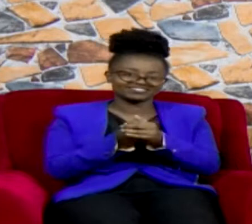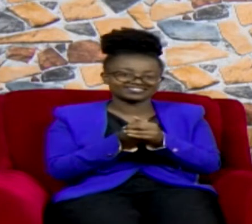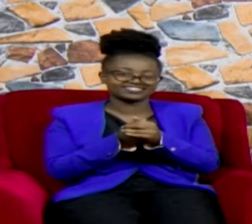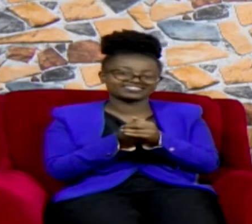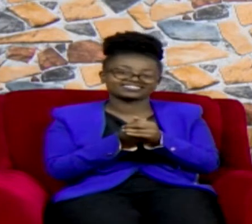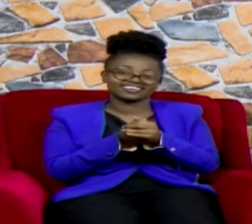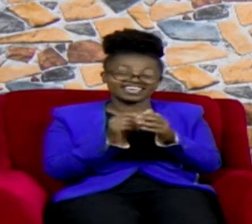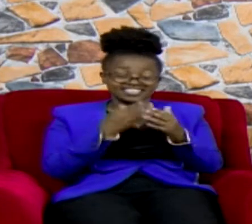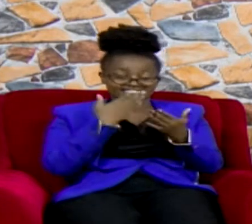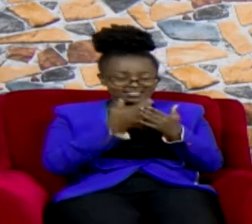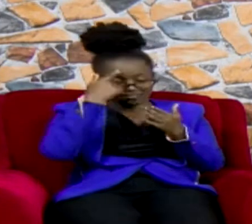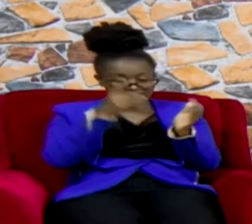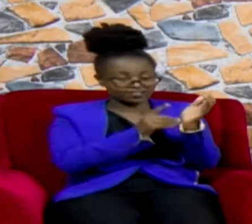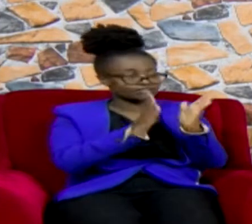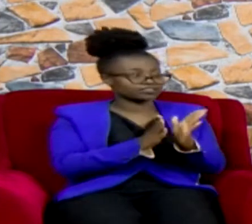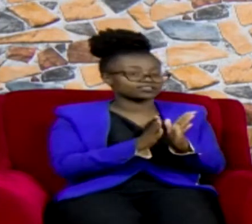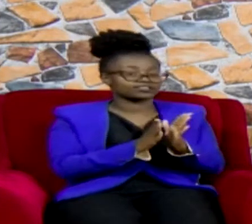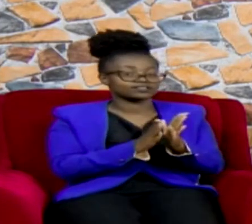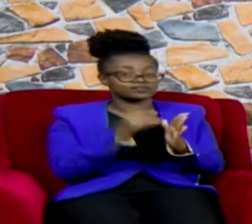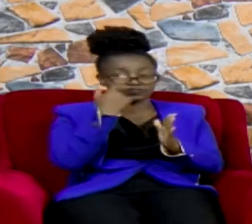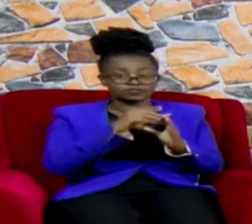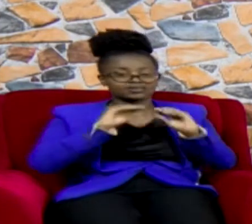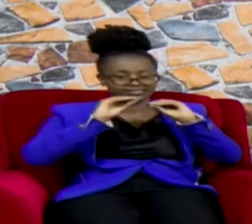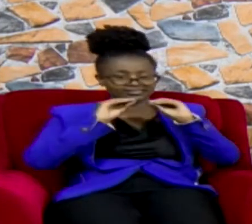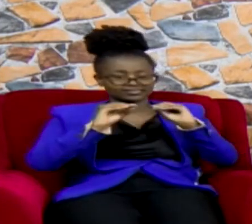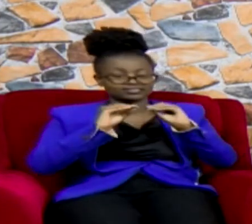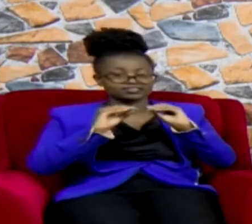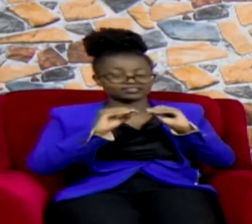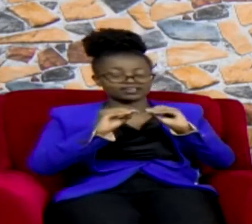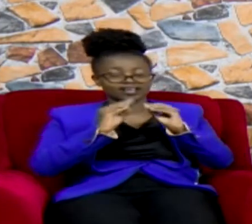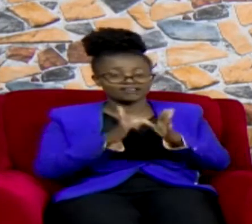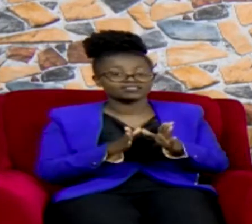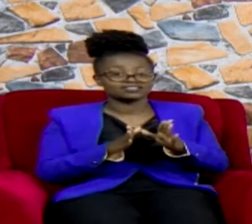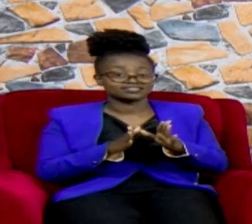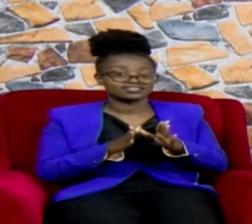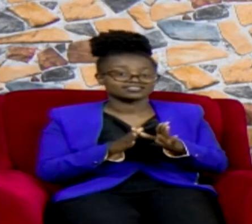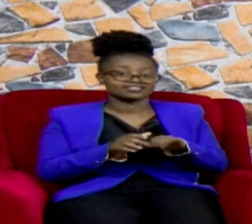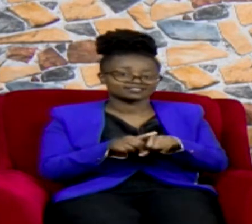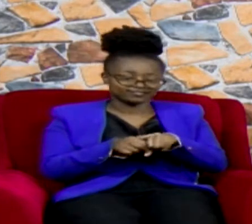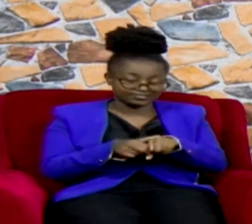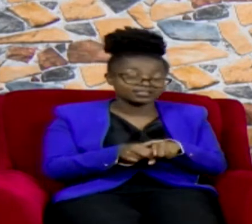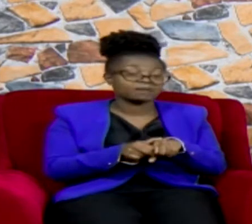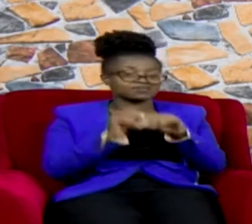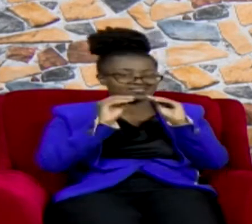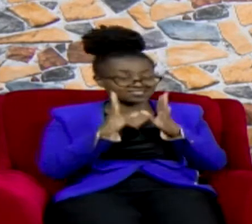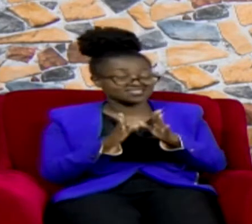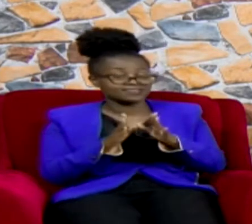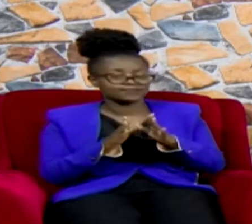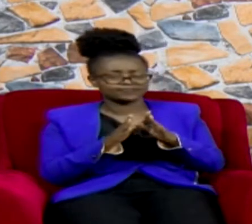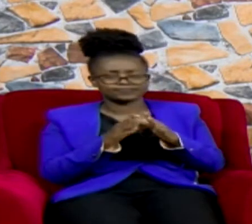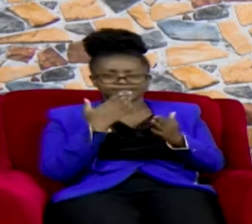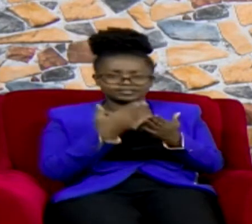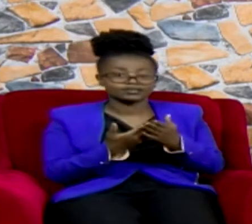And thank you to Daktari, because he has schooled us. Okay, he said therapist. So our beloved therapist want to say thank